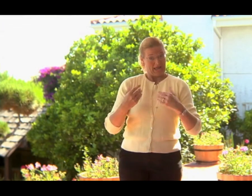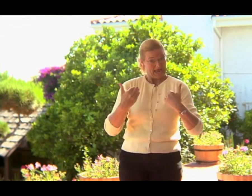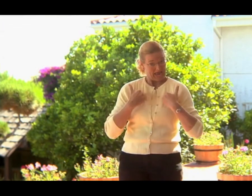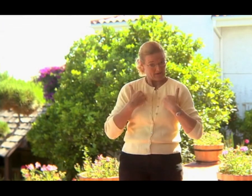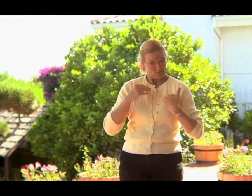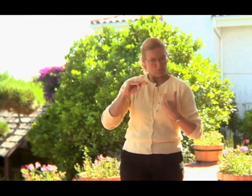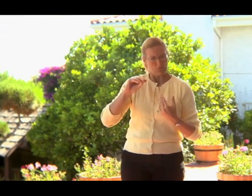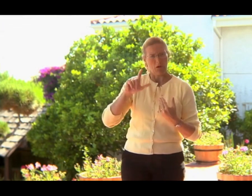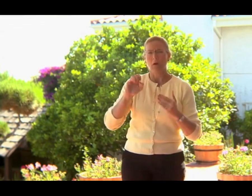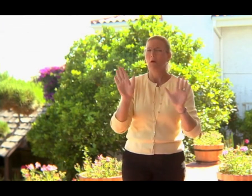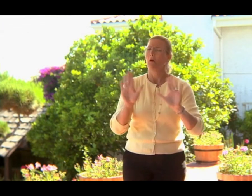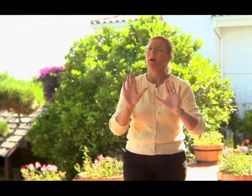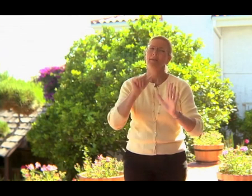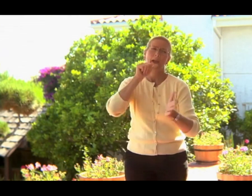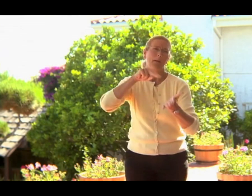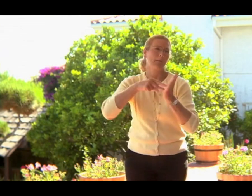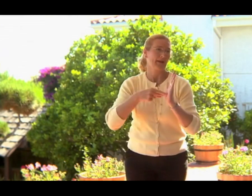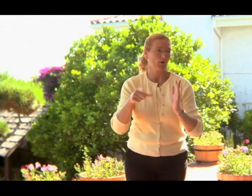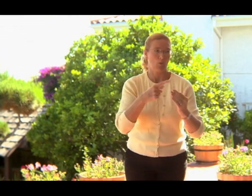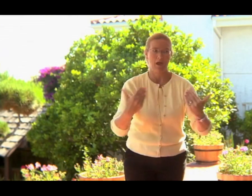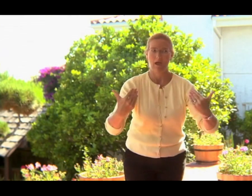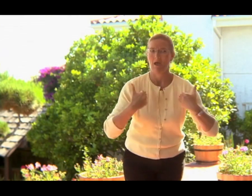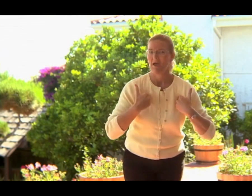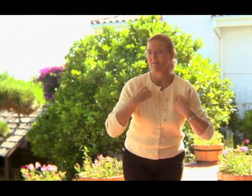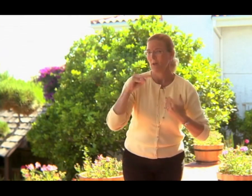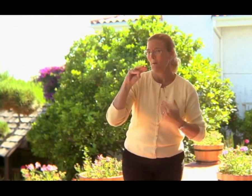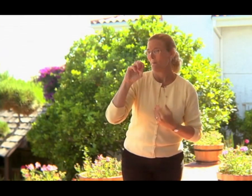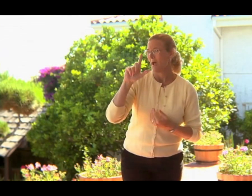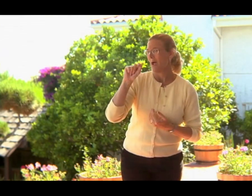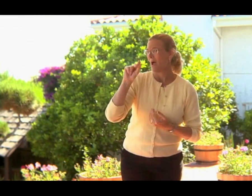So having a mole is not the same thing as having a melanoma type of skin cancer.